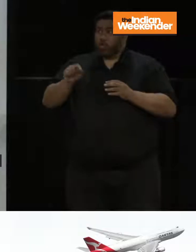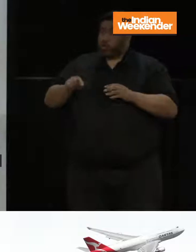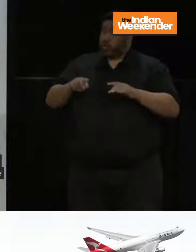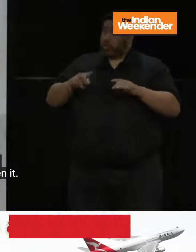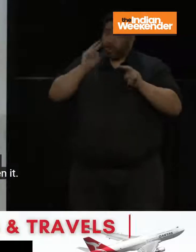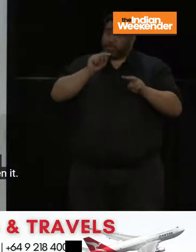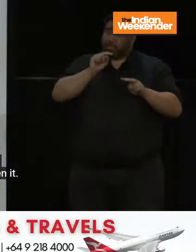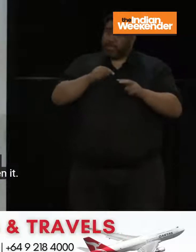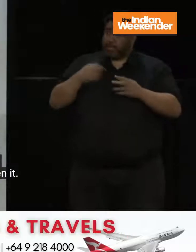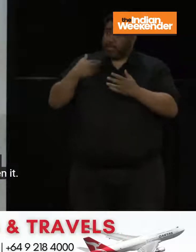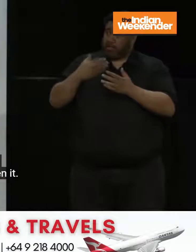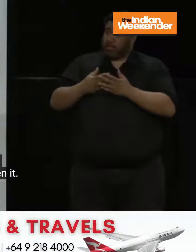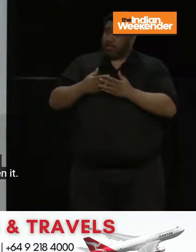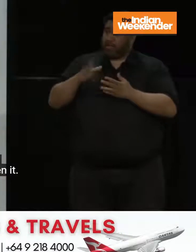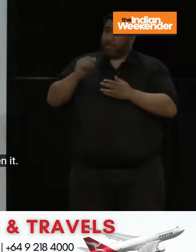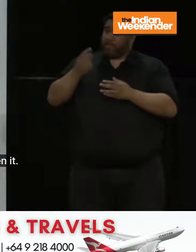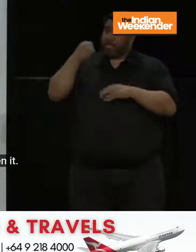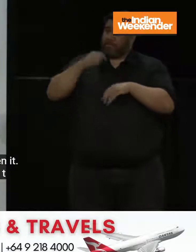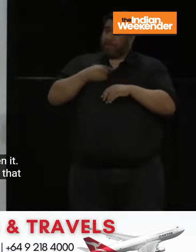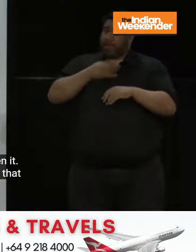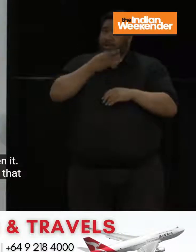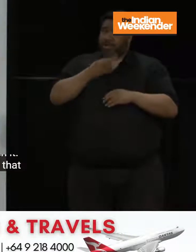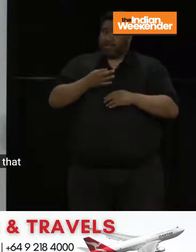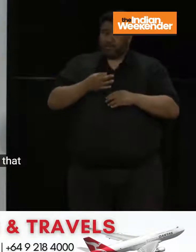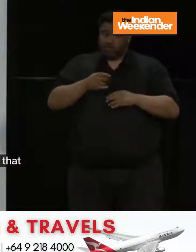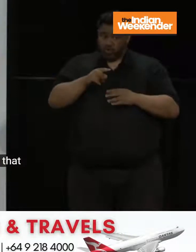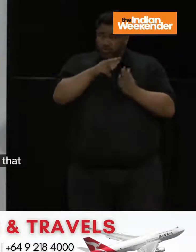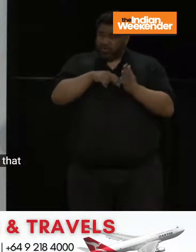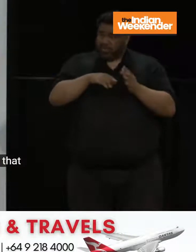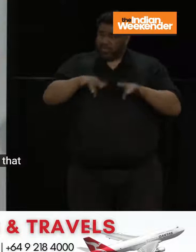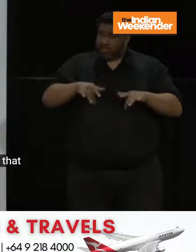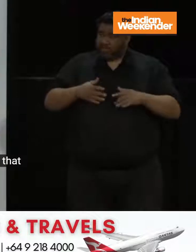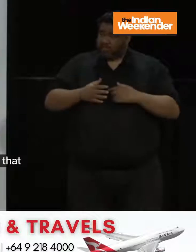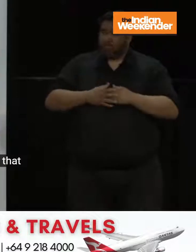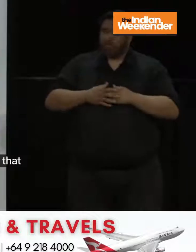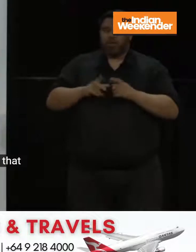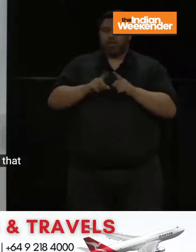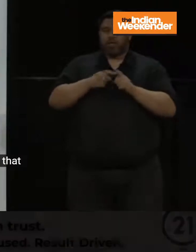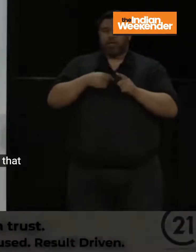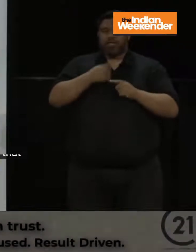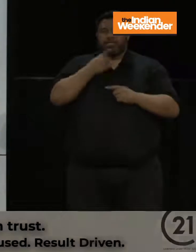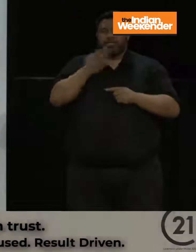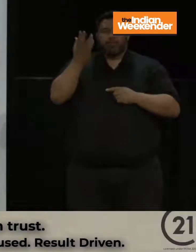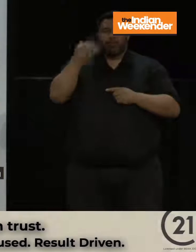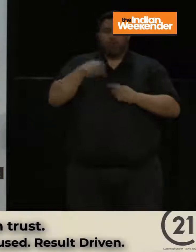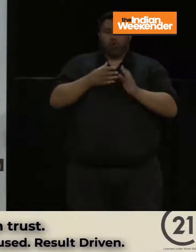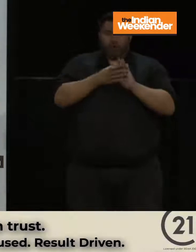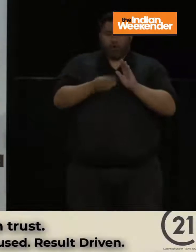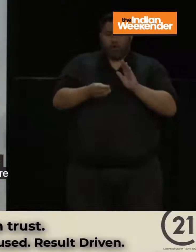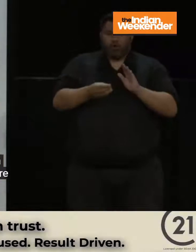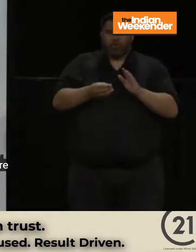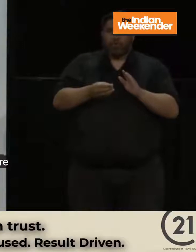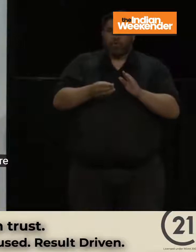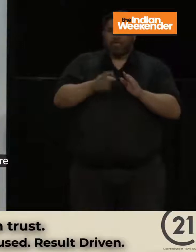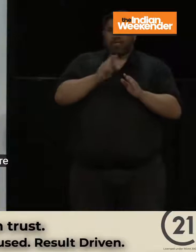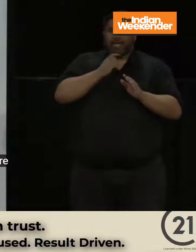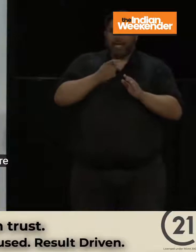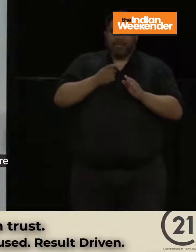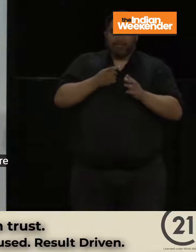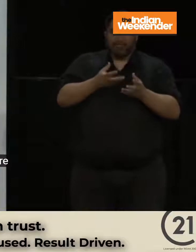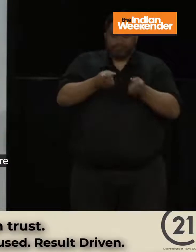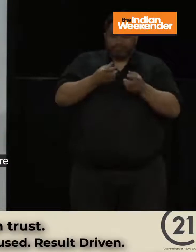in the last week since last being asked about it? as I've indicated to you before, models will tell us a variety of things, and there are a lot of models there,